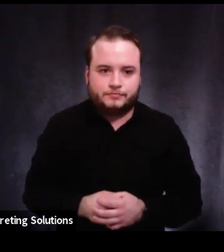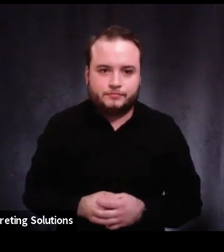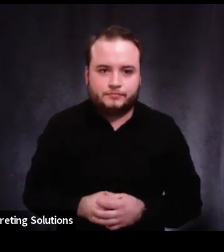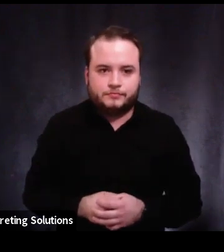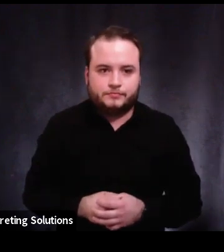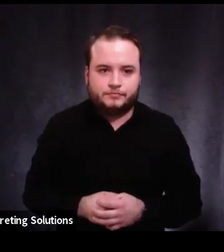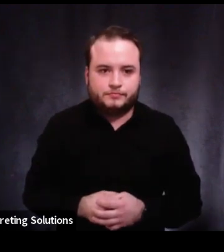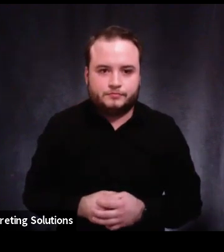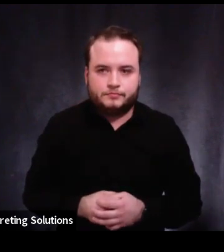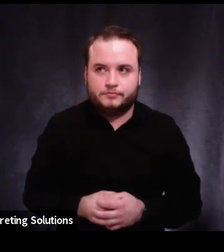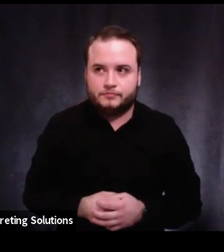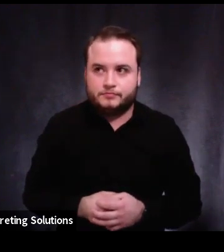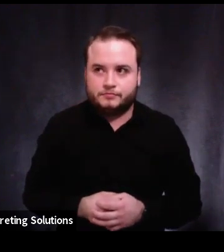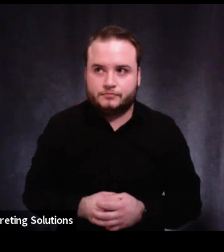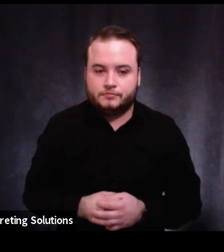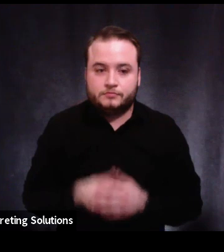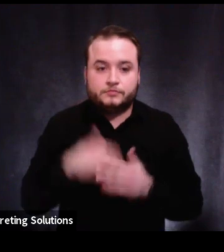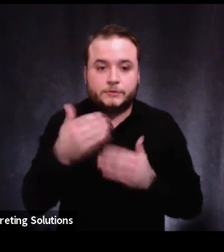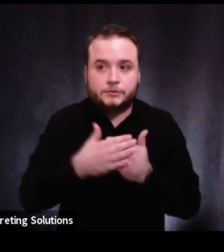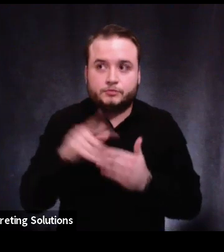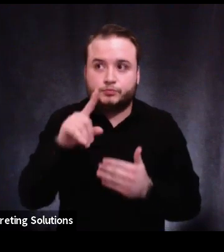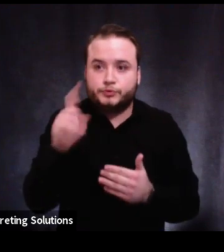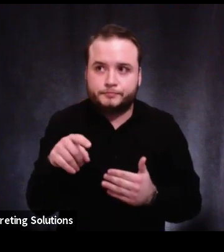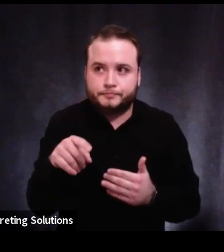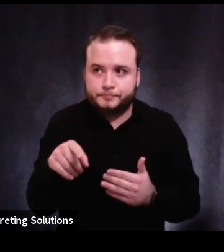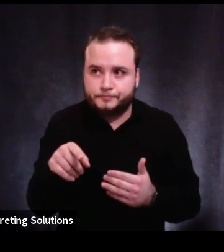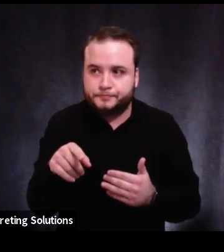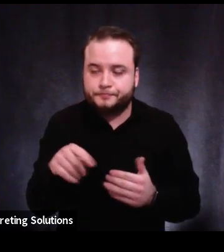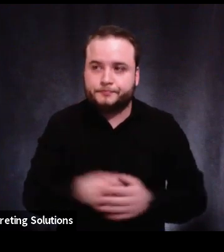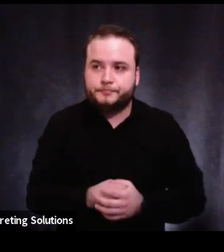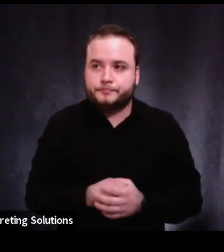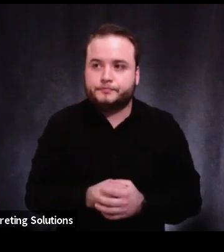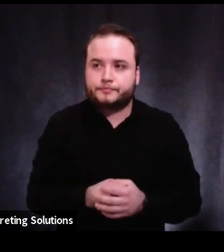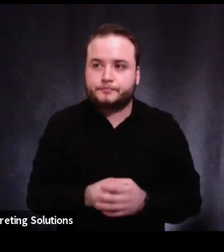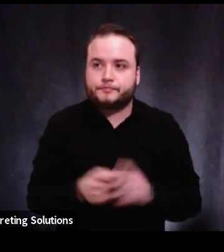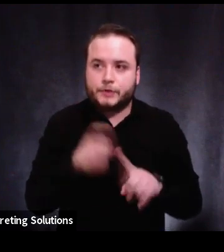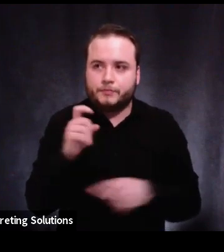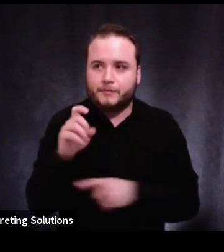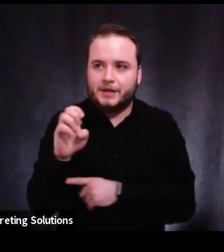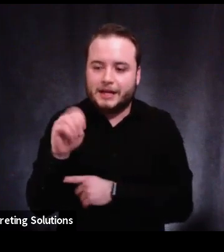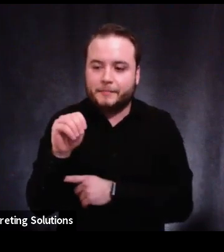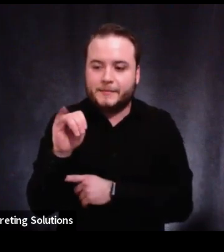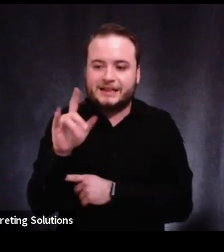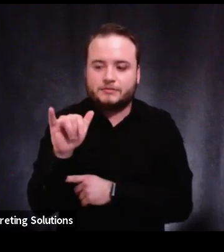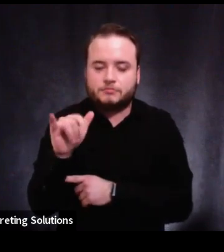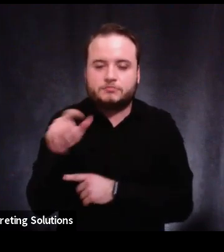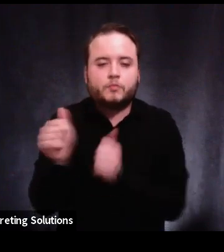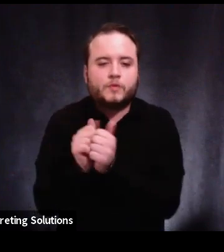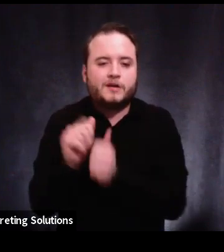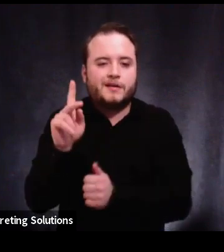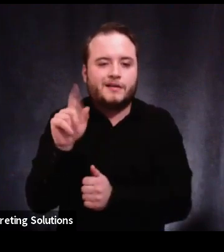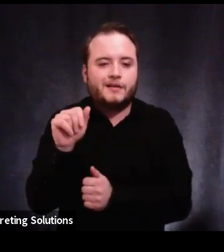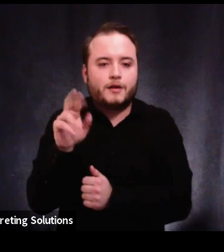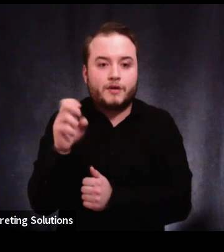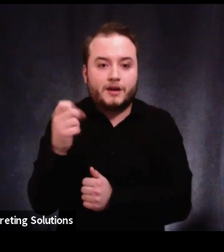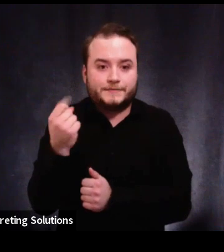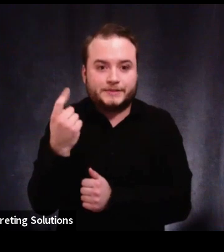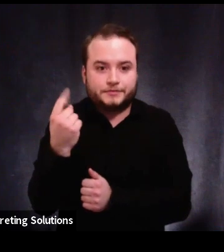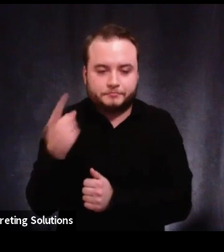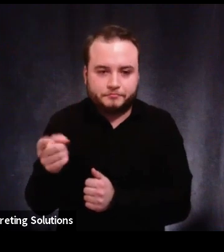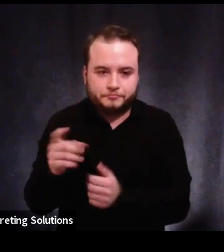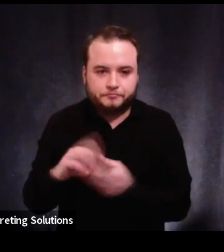Your next question comes from the line of Emily Havoc of Care 11. Your line is now open. Hi